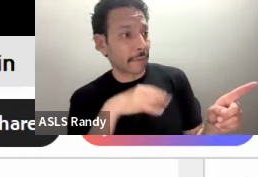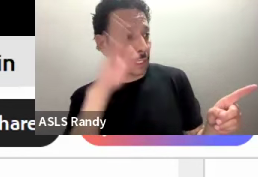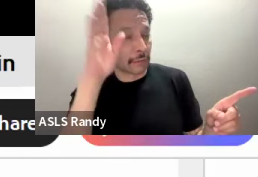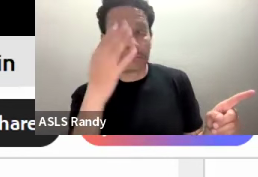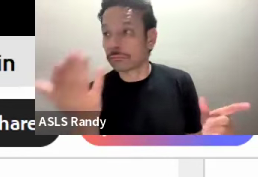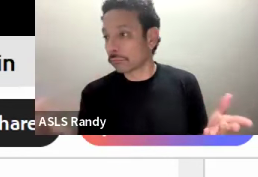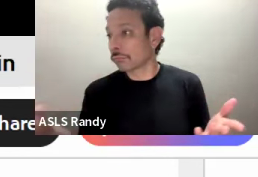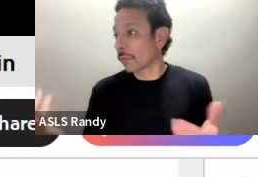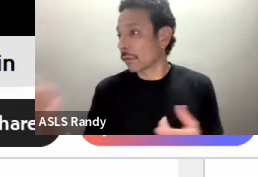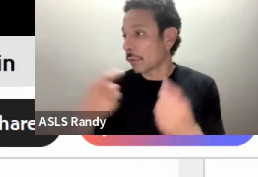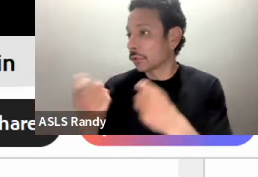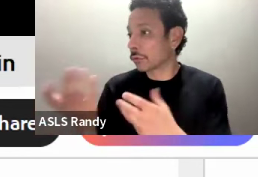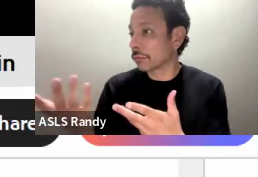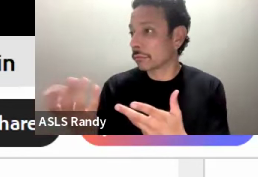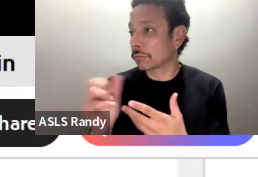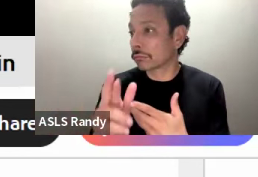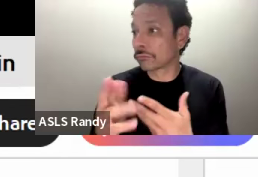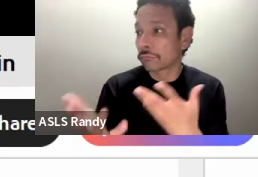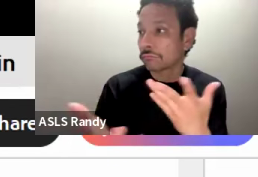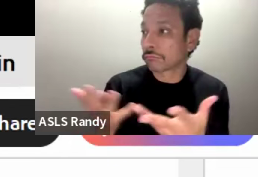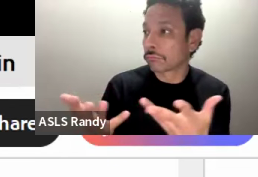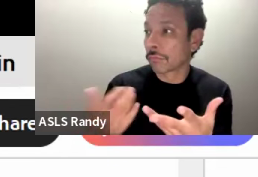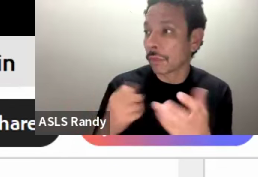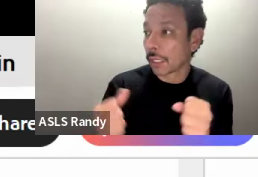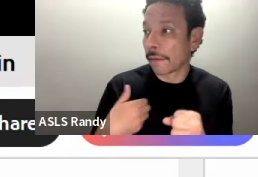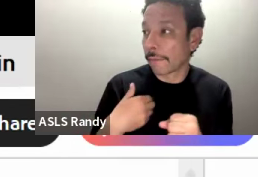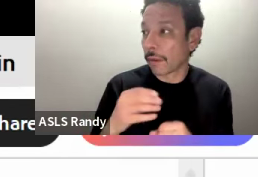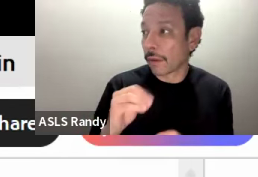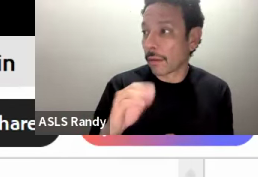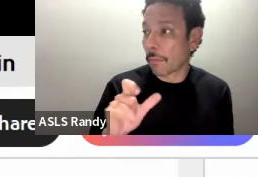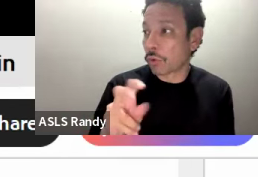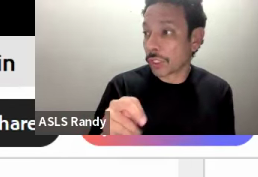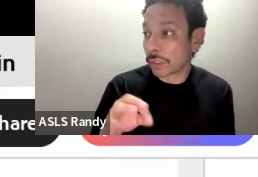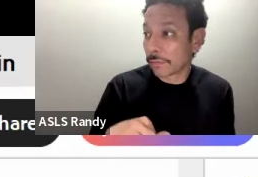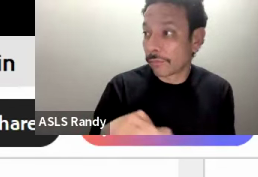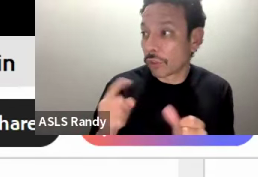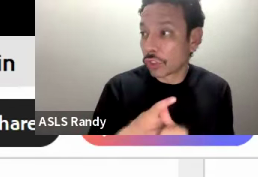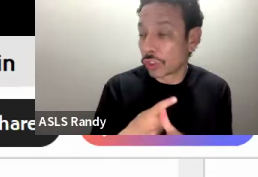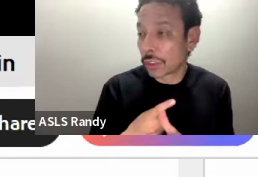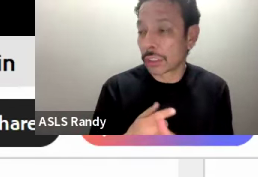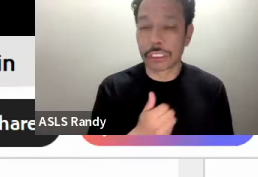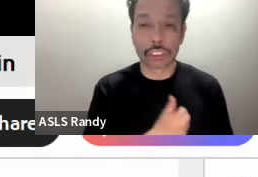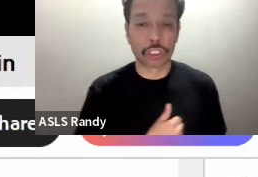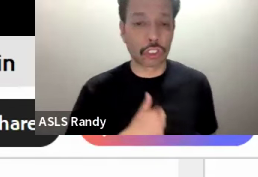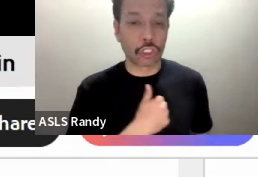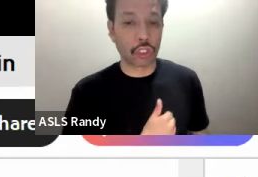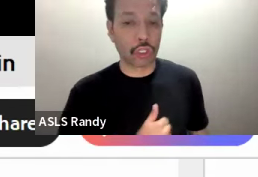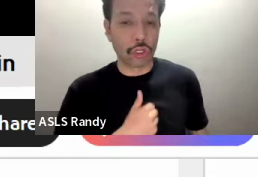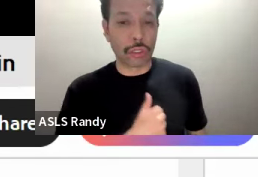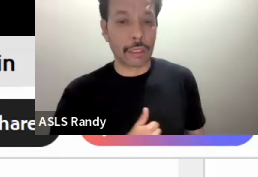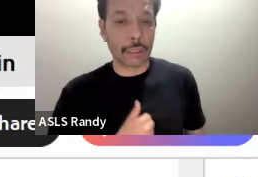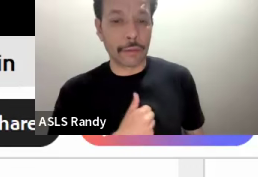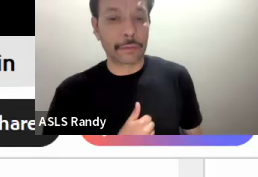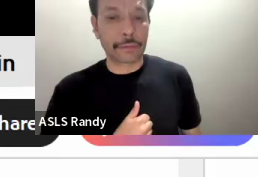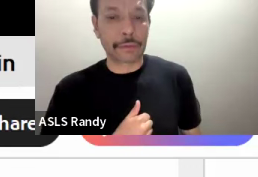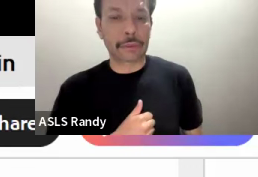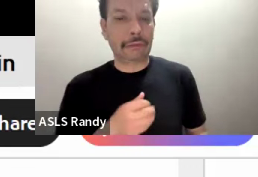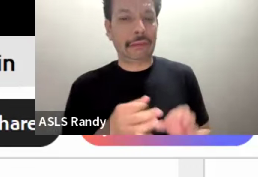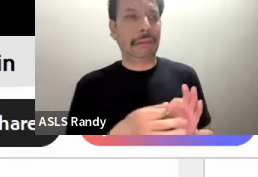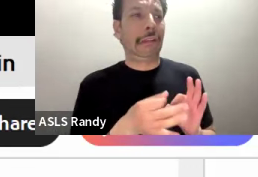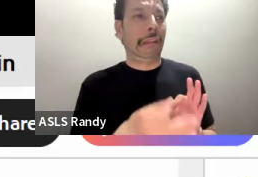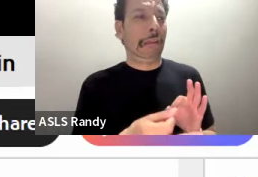ask questions unless we can have a motion first. Sorry, that was just a delayed okay.